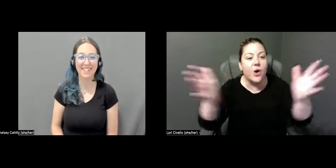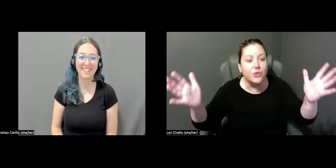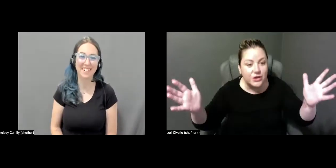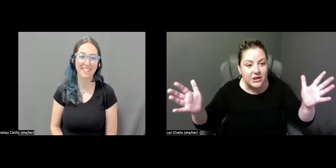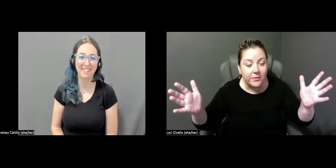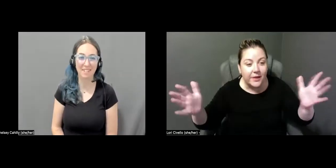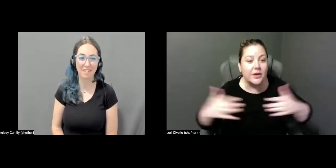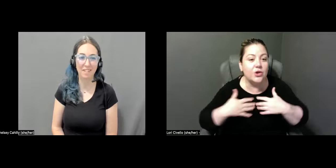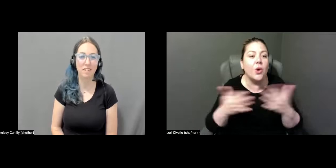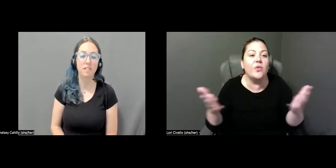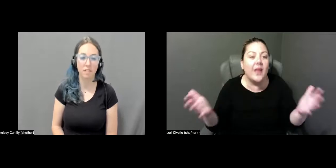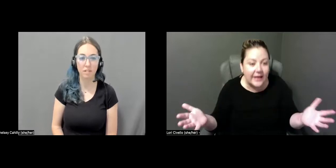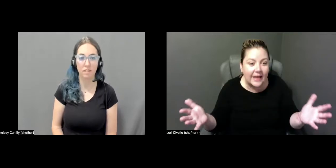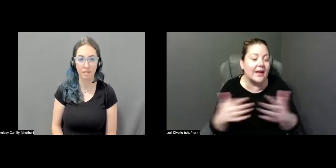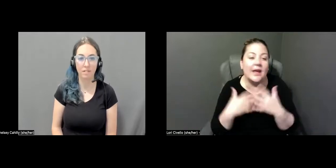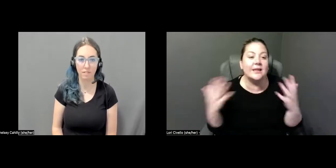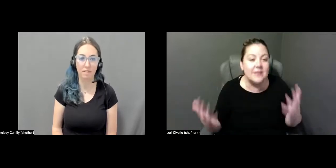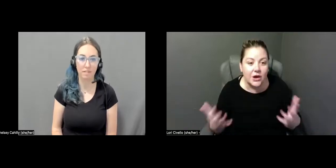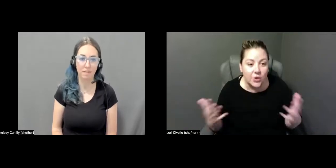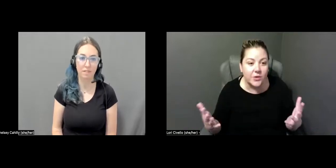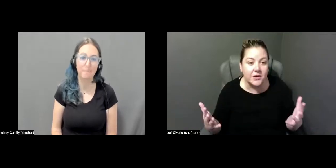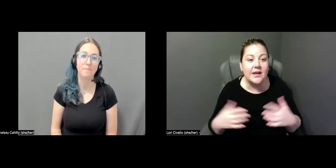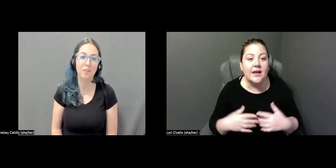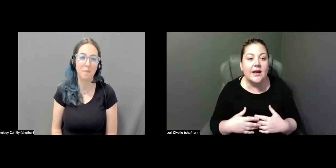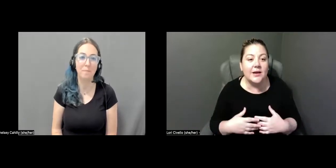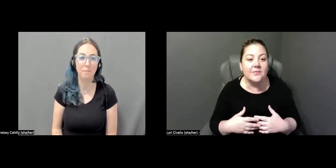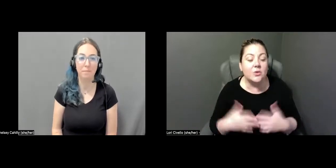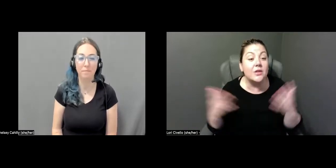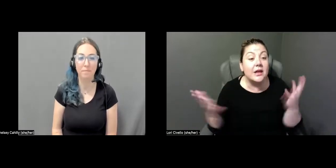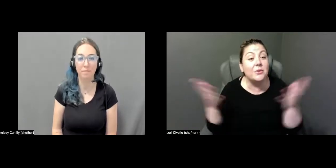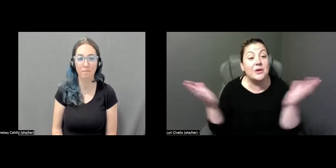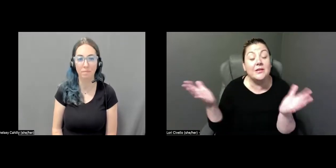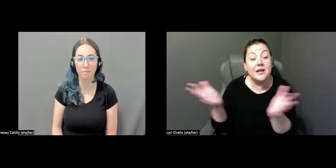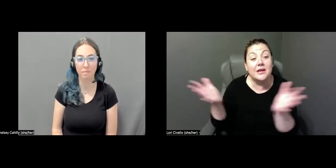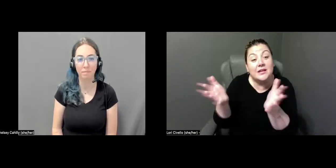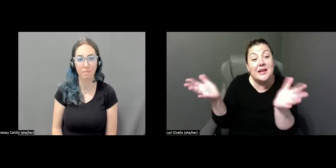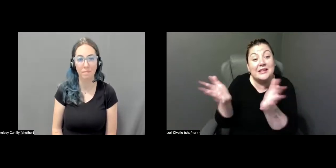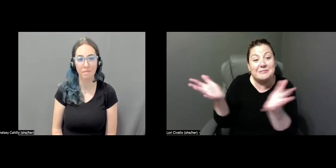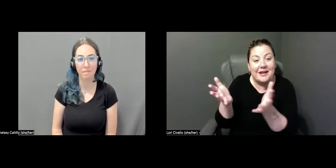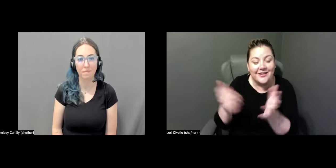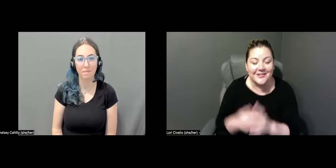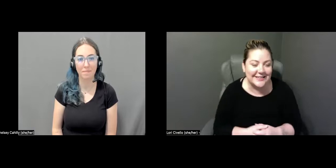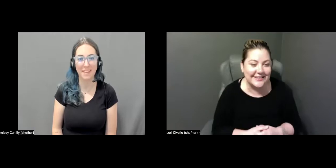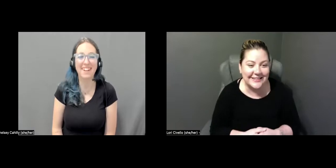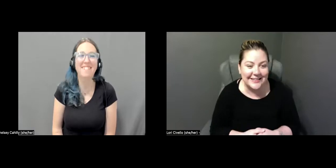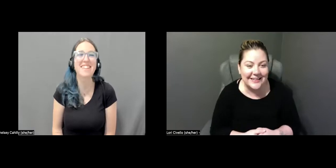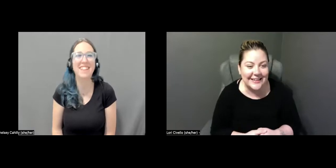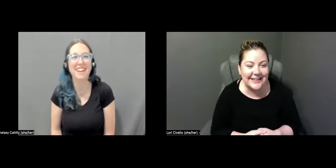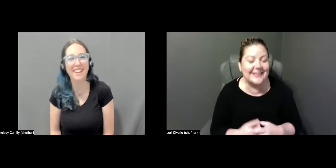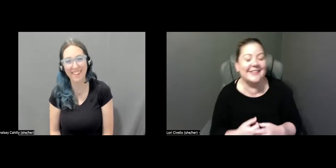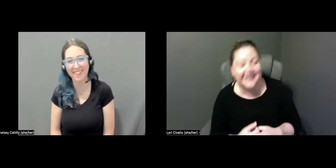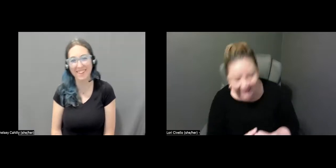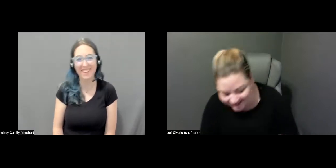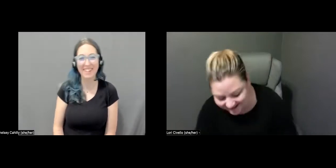of ownership, right? Like you don't own that cake. That cake is not yours. Right. So we're like connection bakers. I like